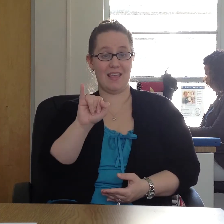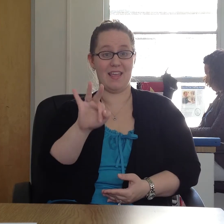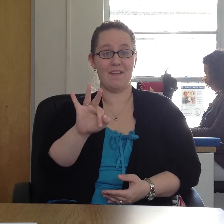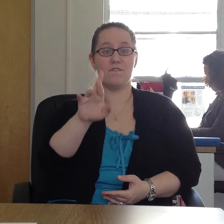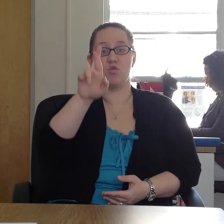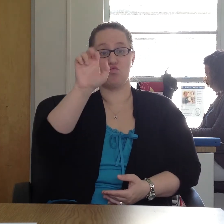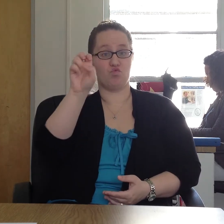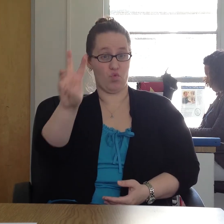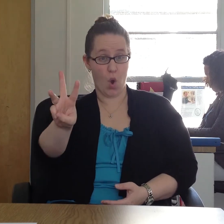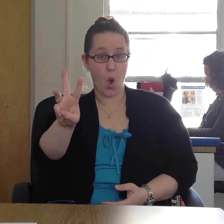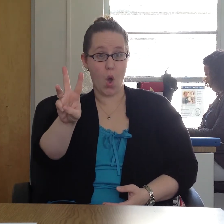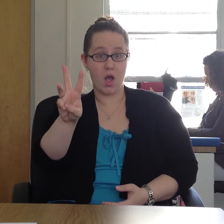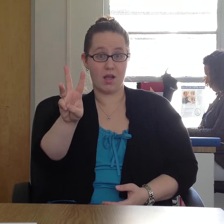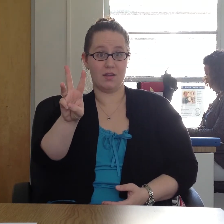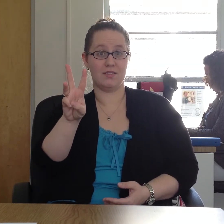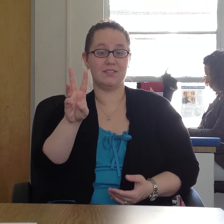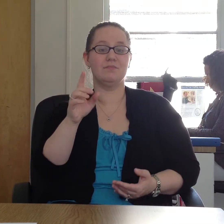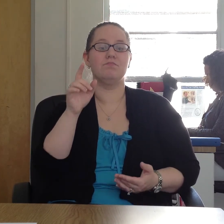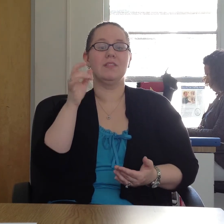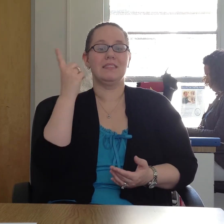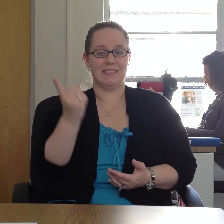preparation and seasoning.